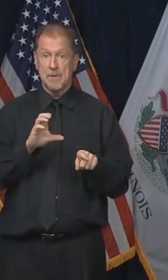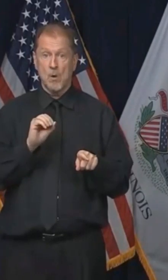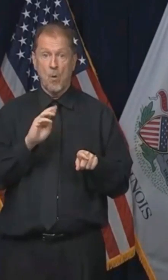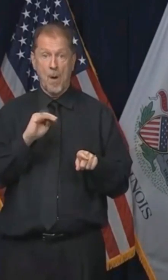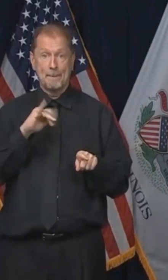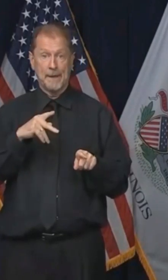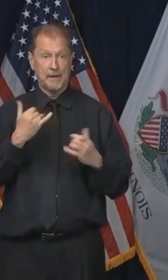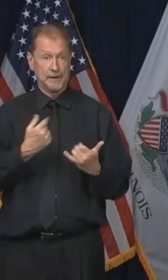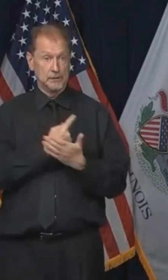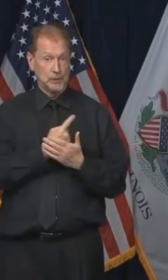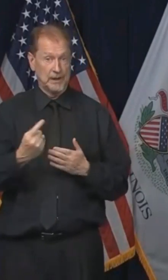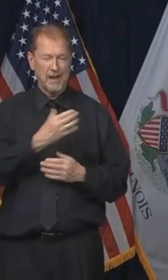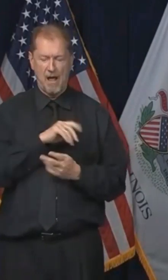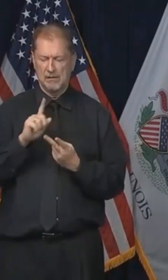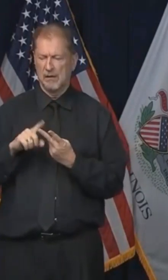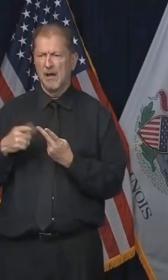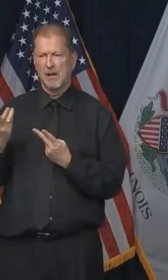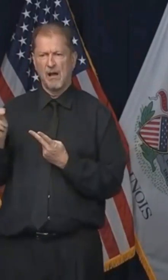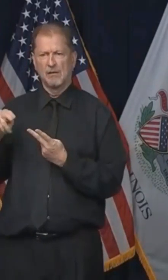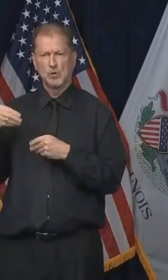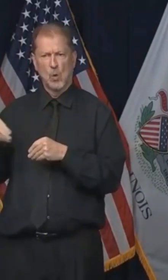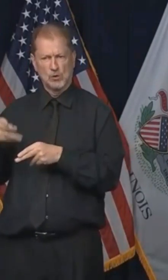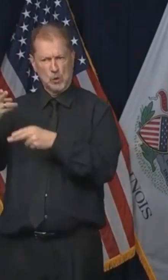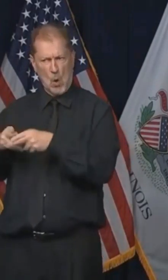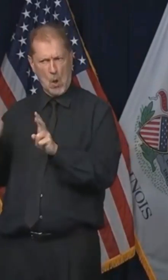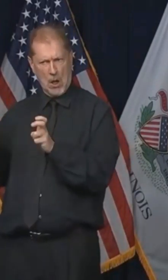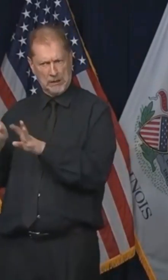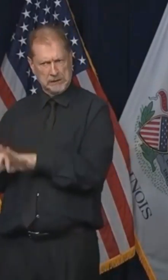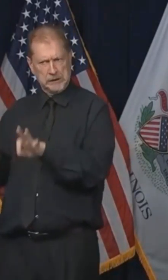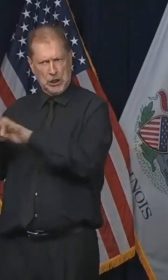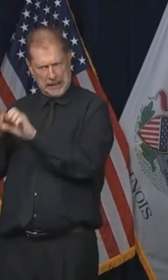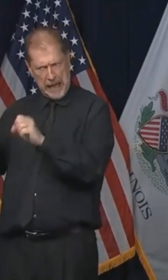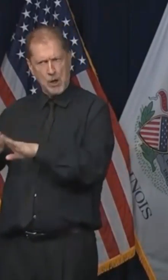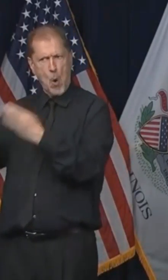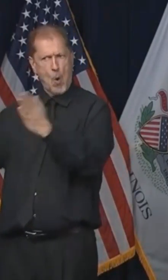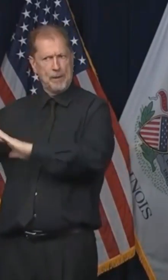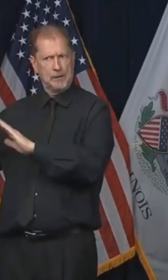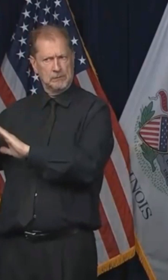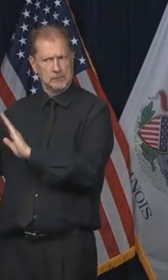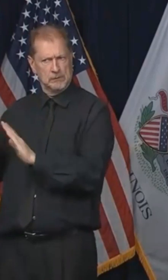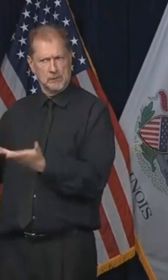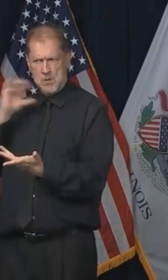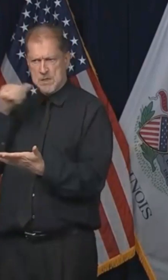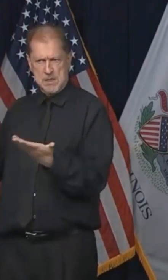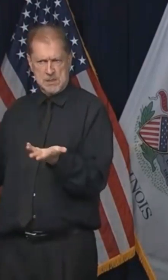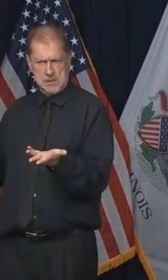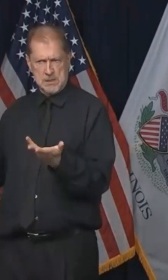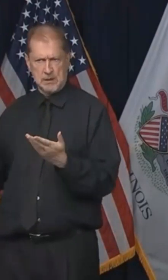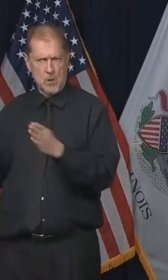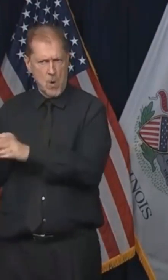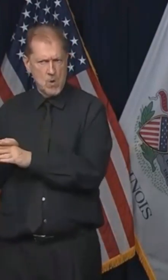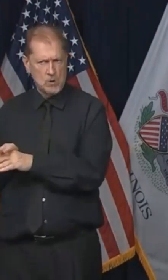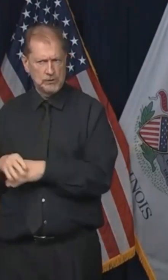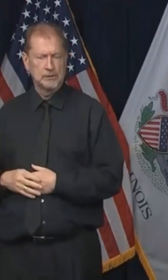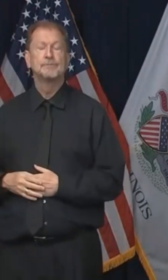And about why gun stores are considered as essential businesses still open.